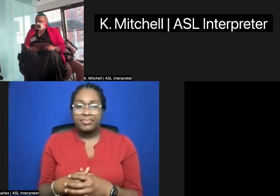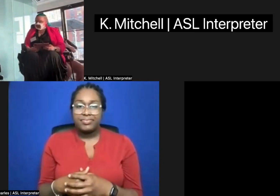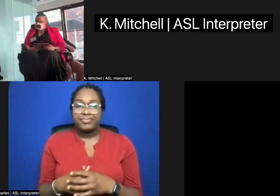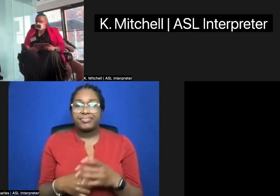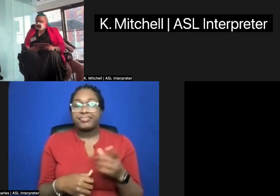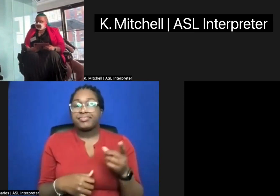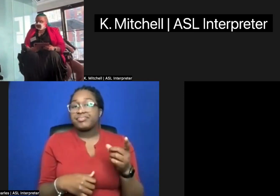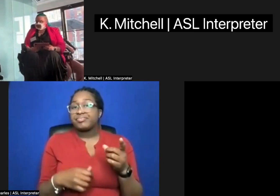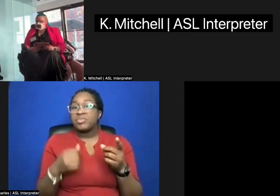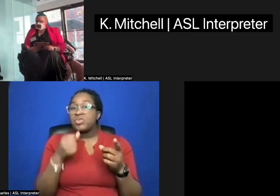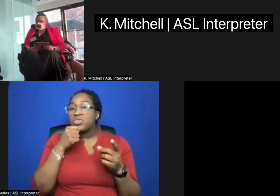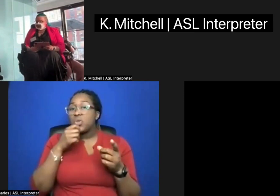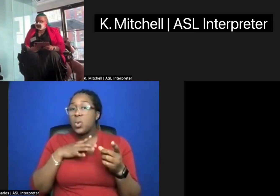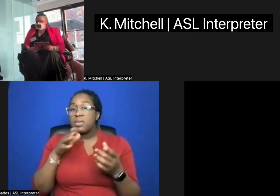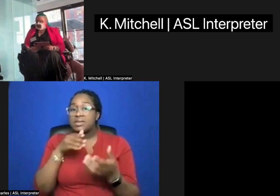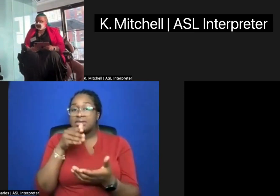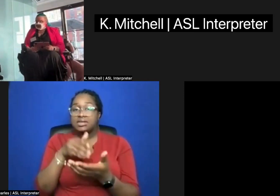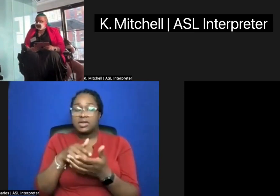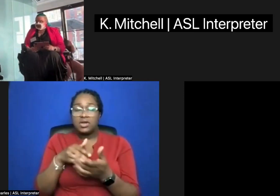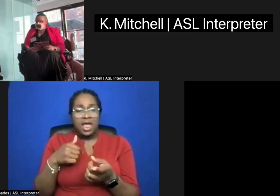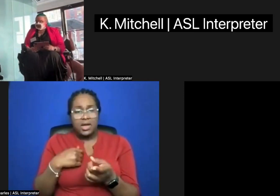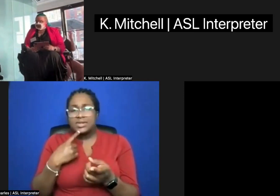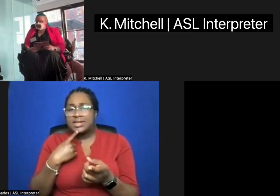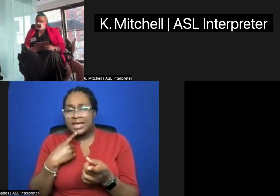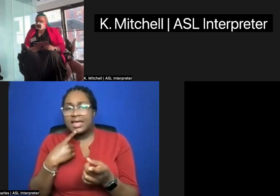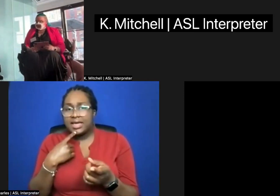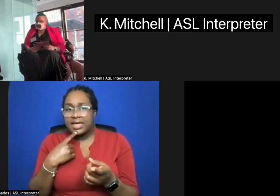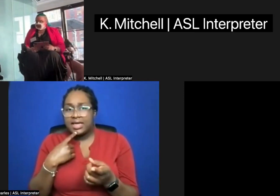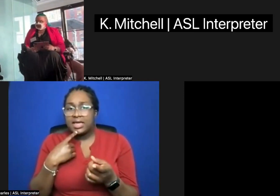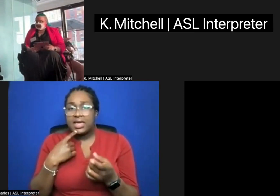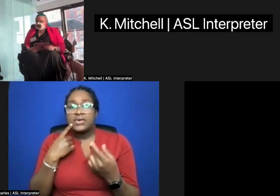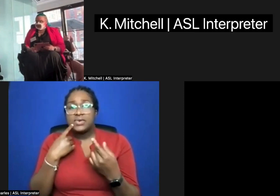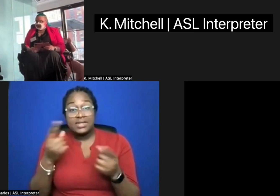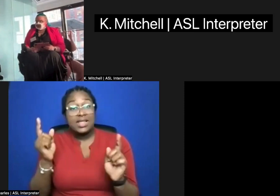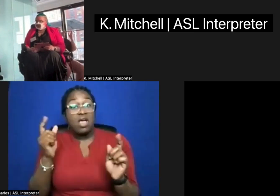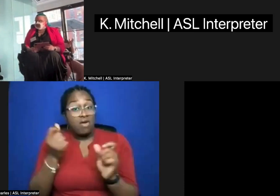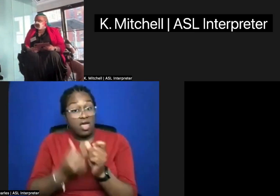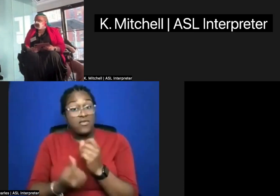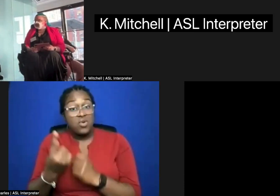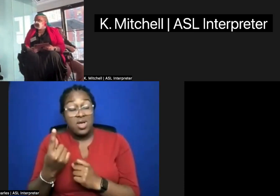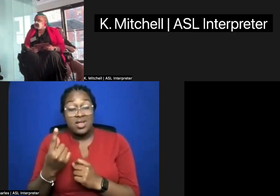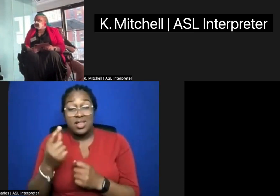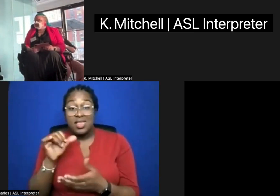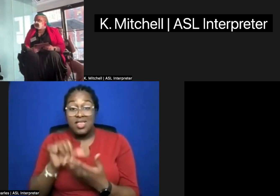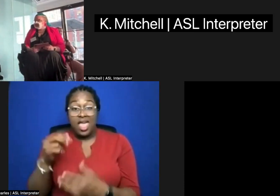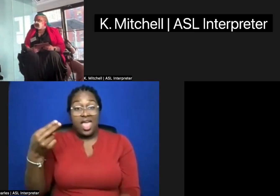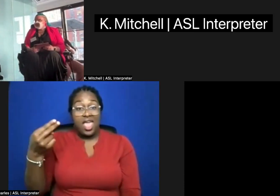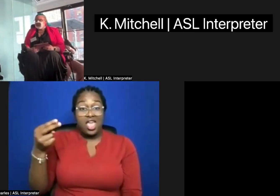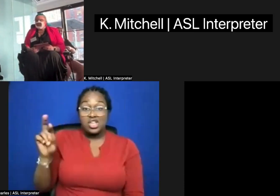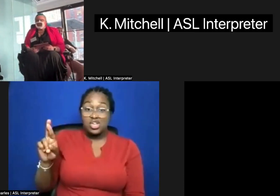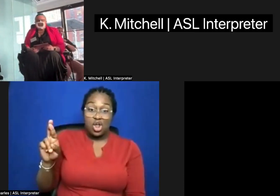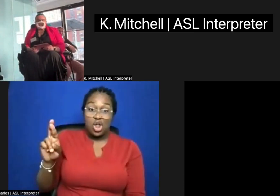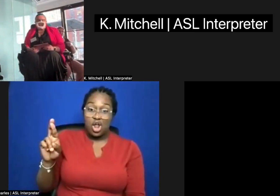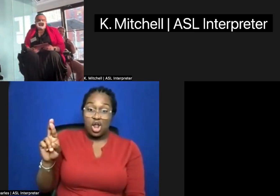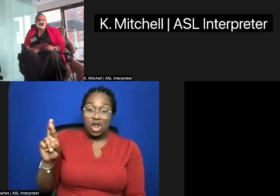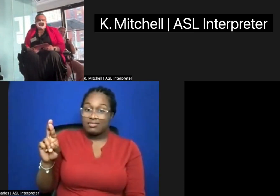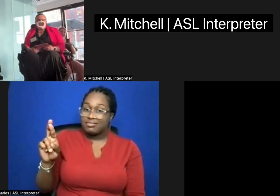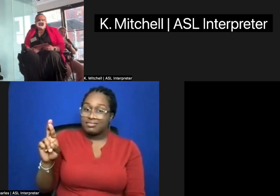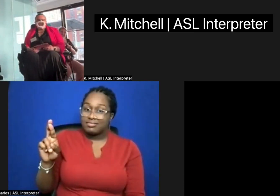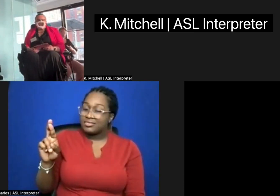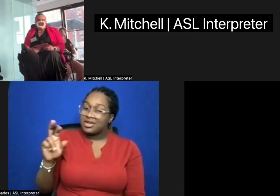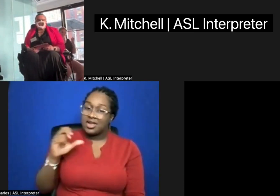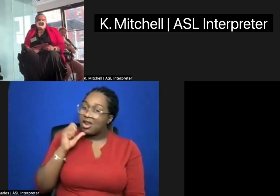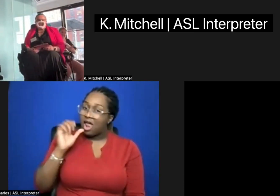lines of being your best advocate, I would tell every person that HR is probably not your friend, and that if